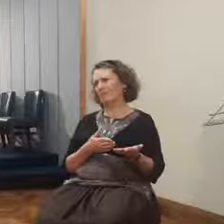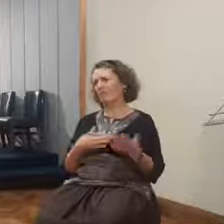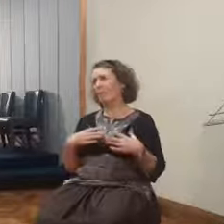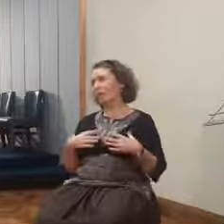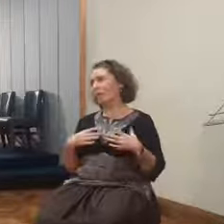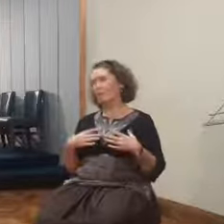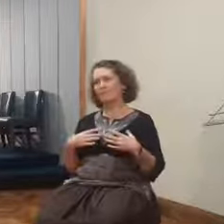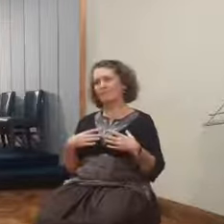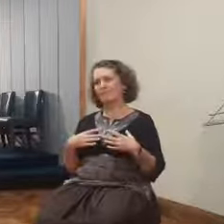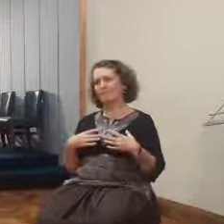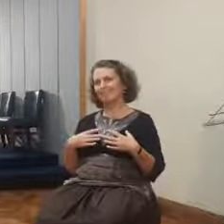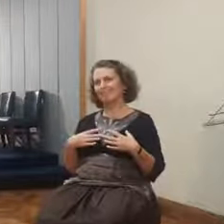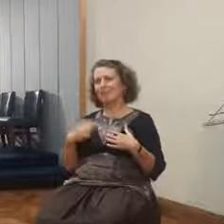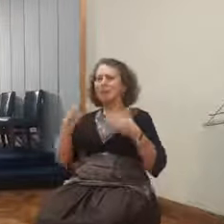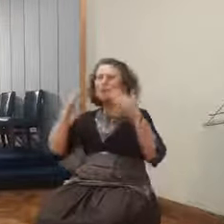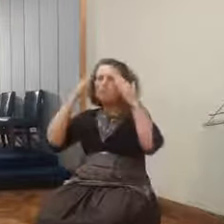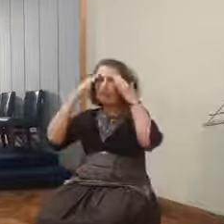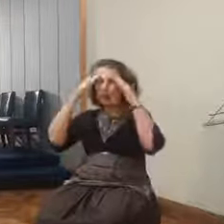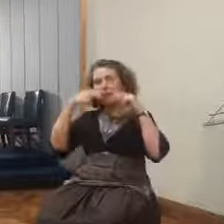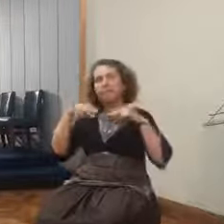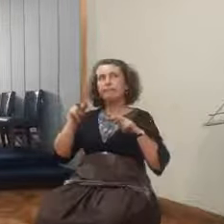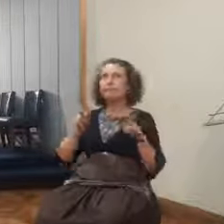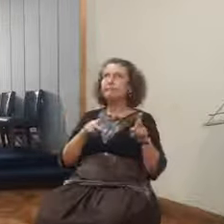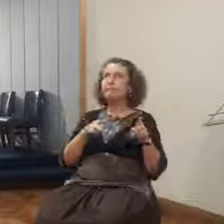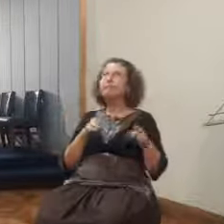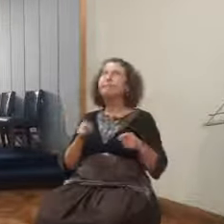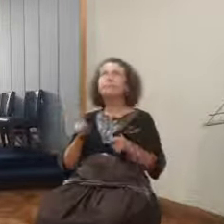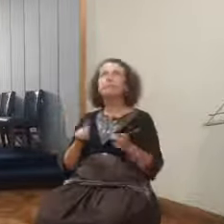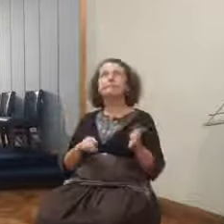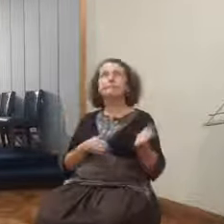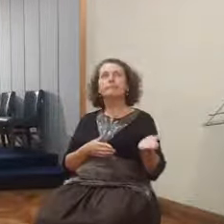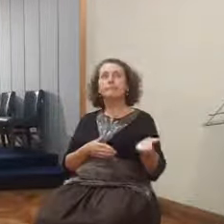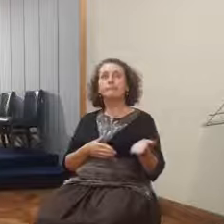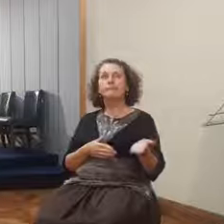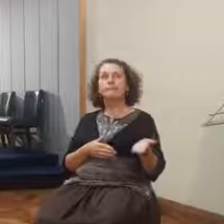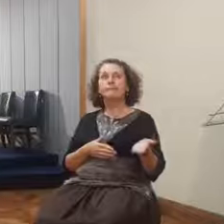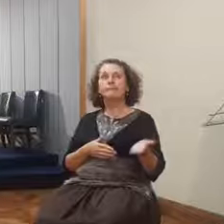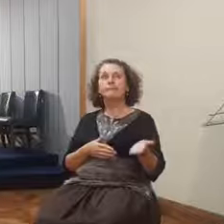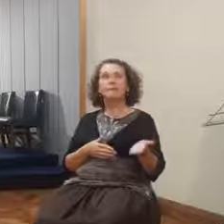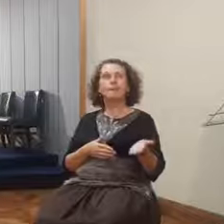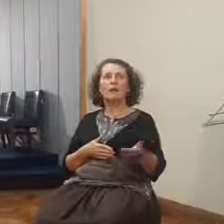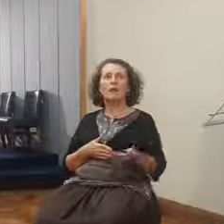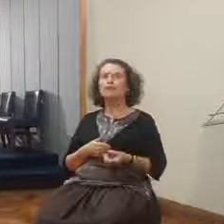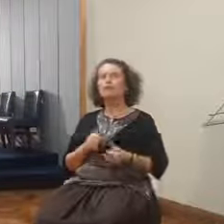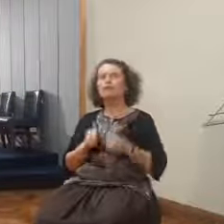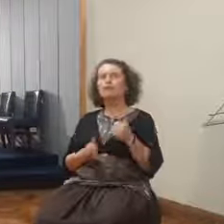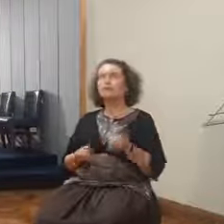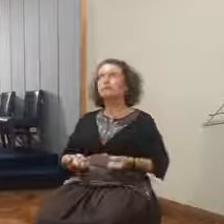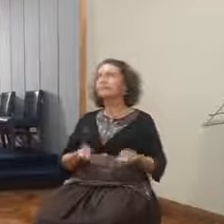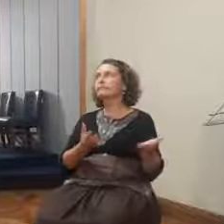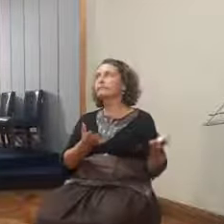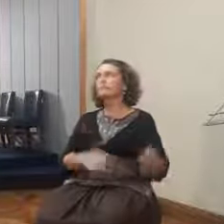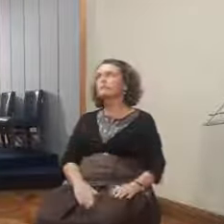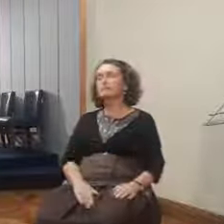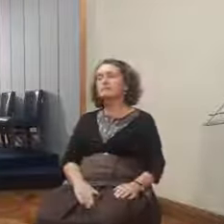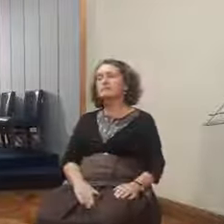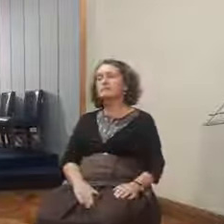in a situation where we just kind of project praise out into the ether without much